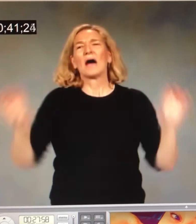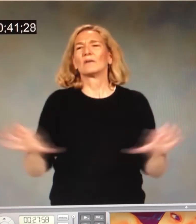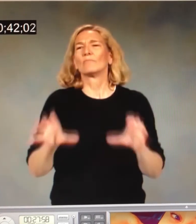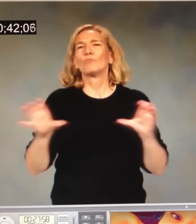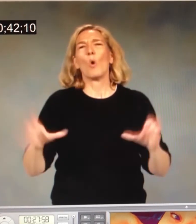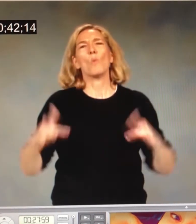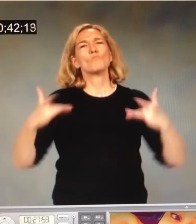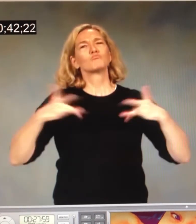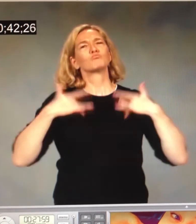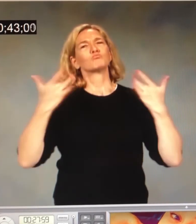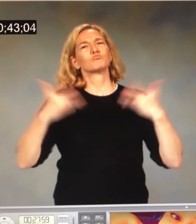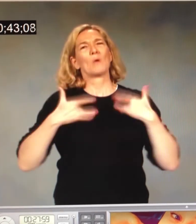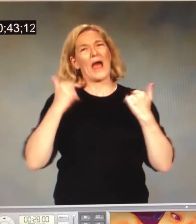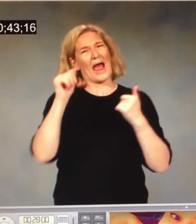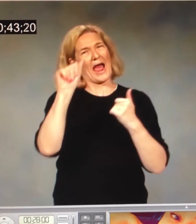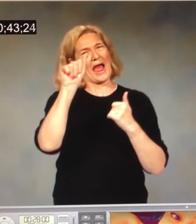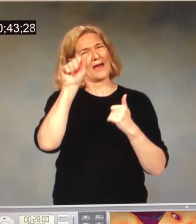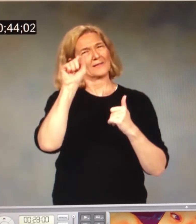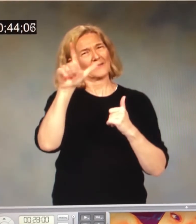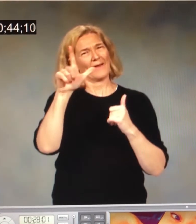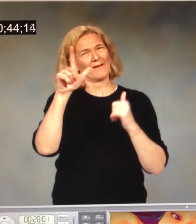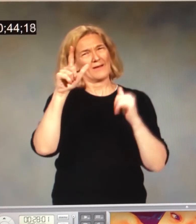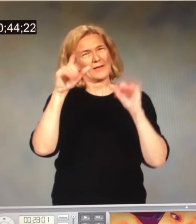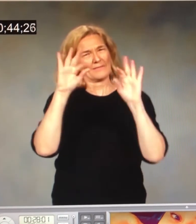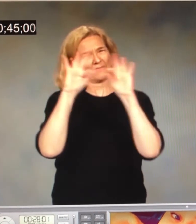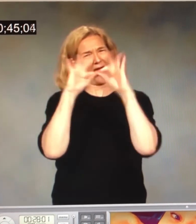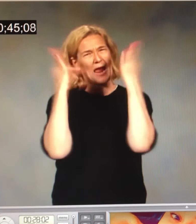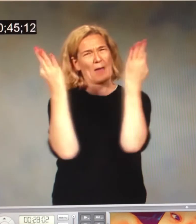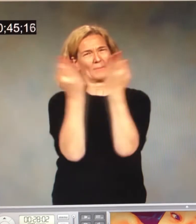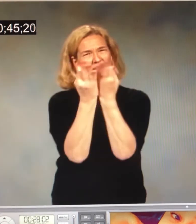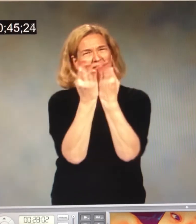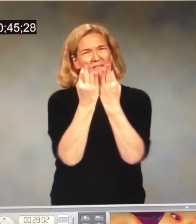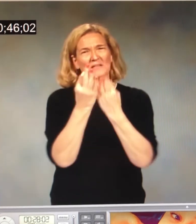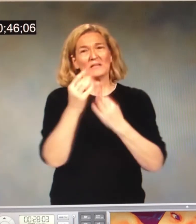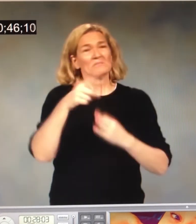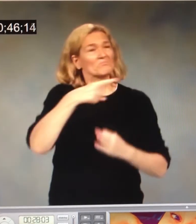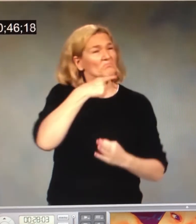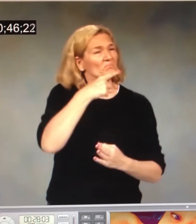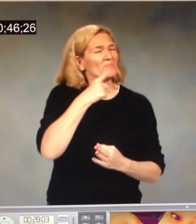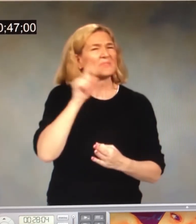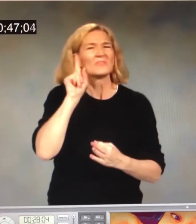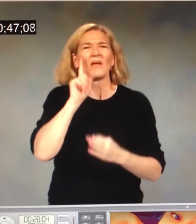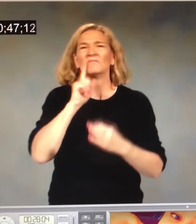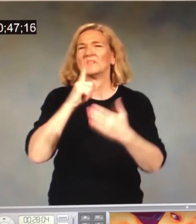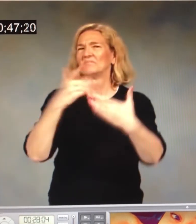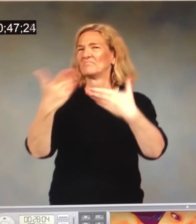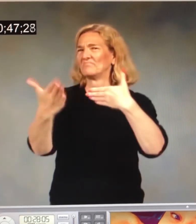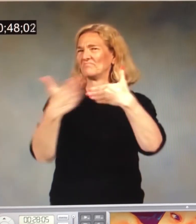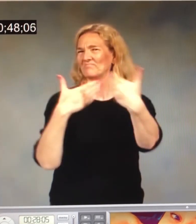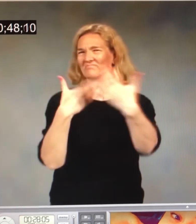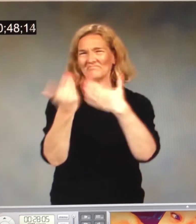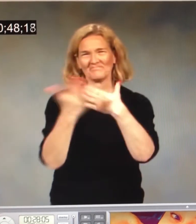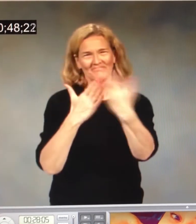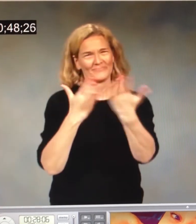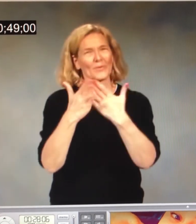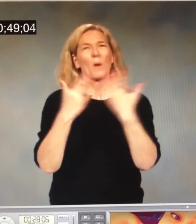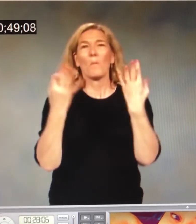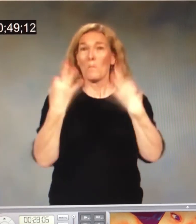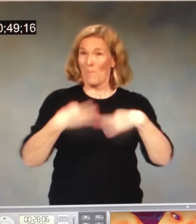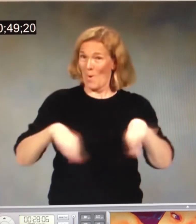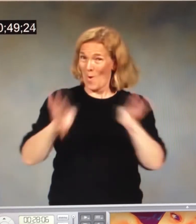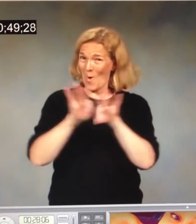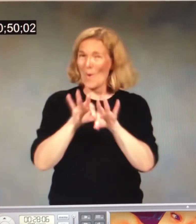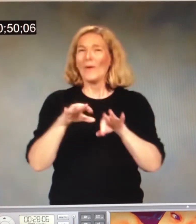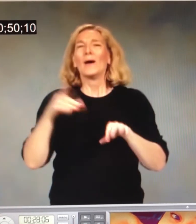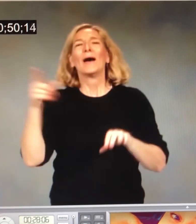provide social activities and events directed in ASL for families, whether they be hearing